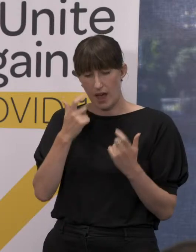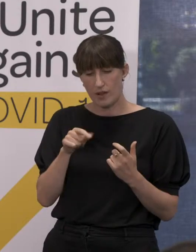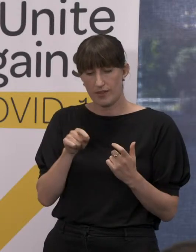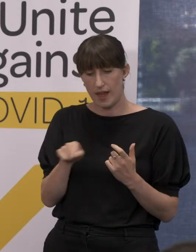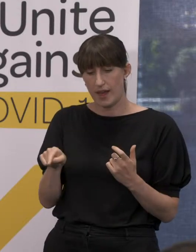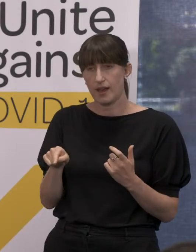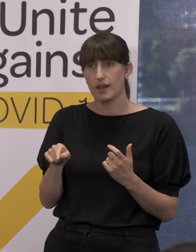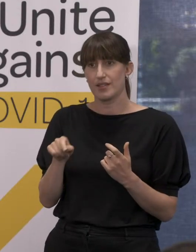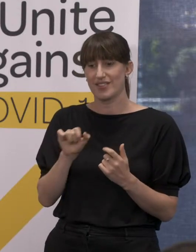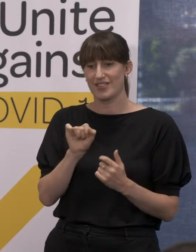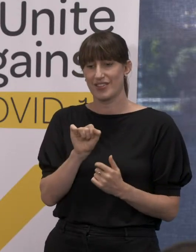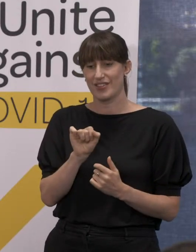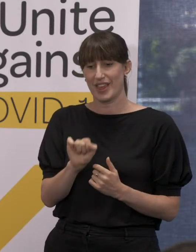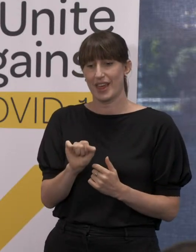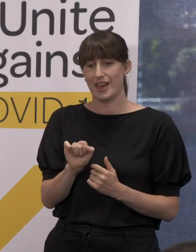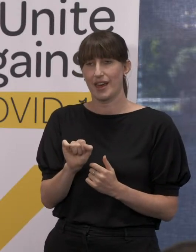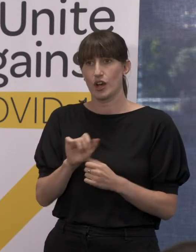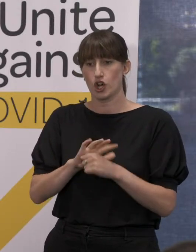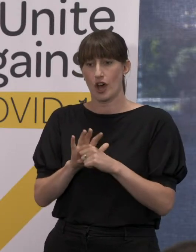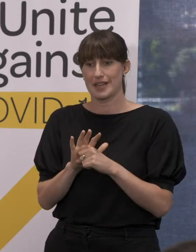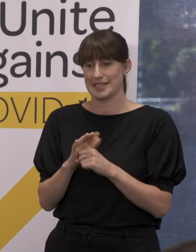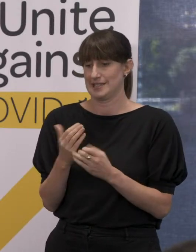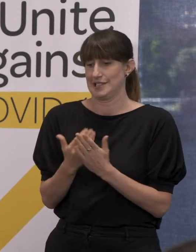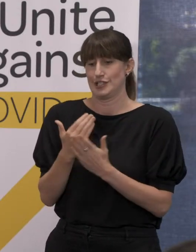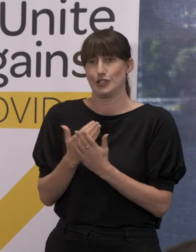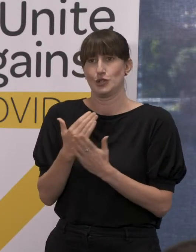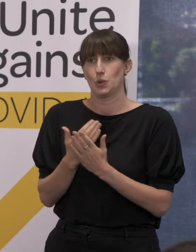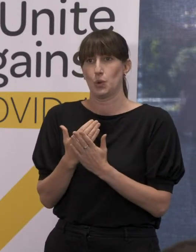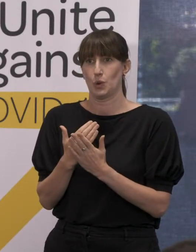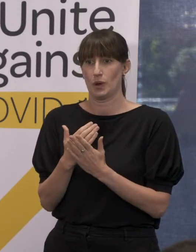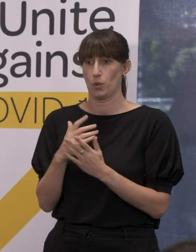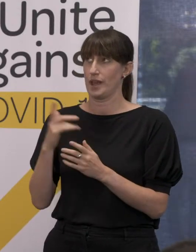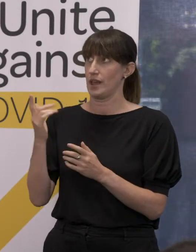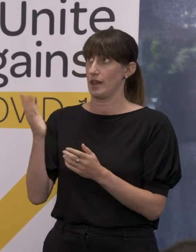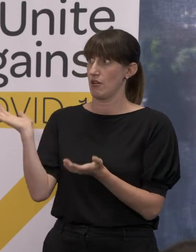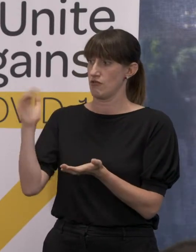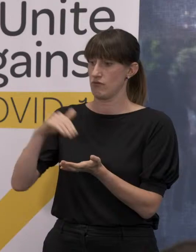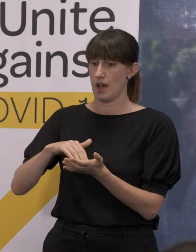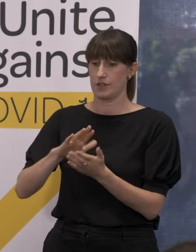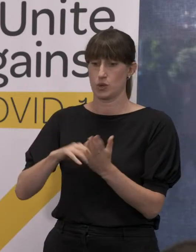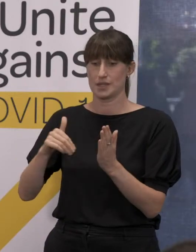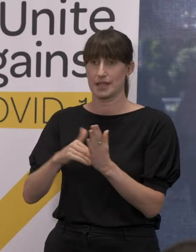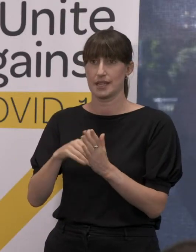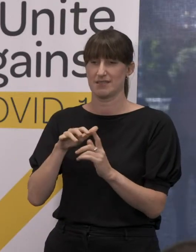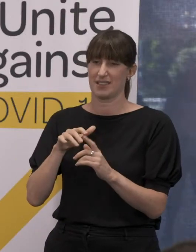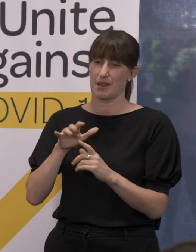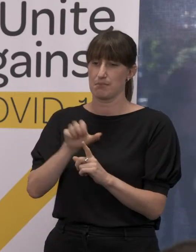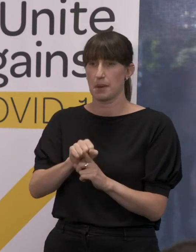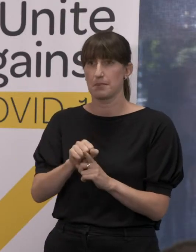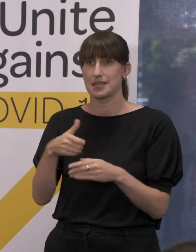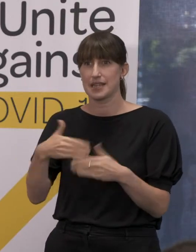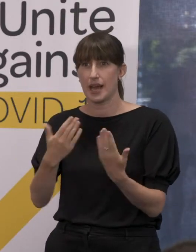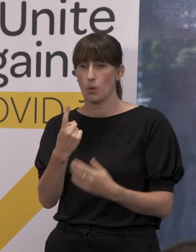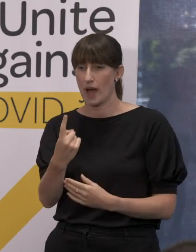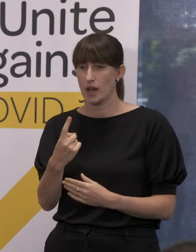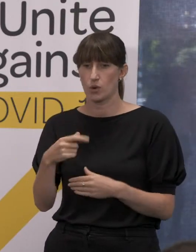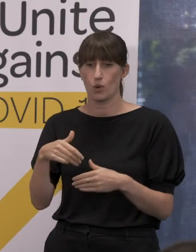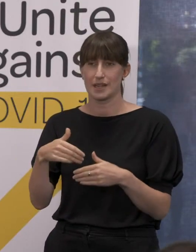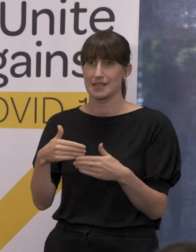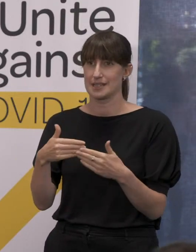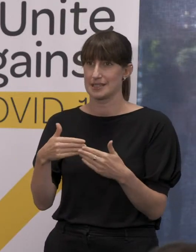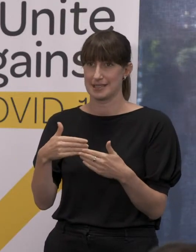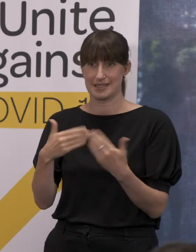infections being detected largely at day 0 or 1 on arrival here. And it supports the view that individuals are